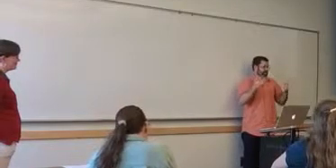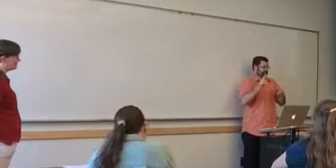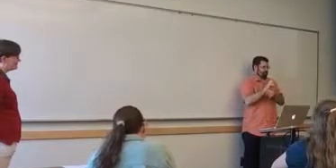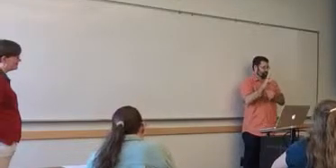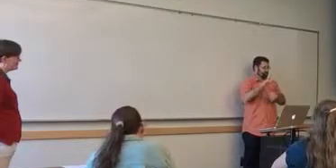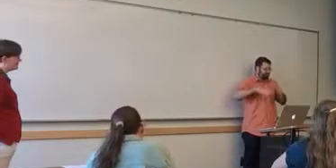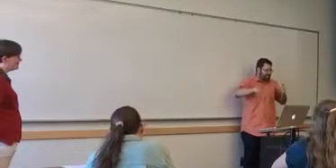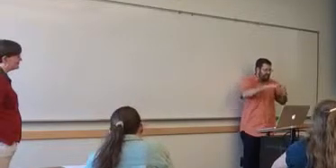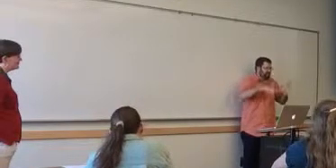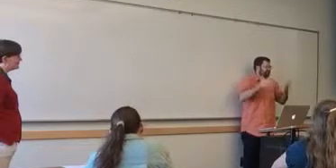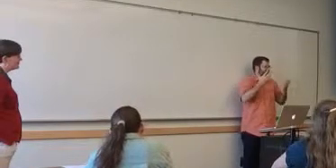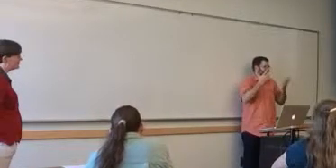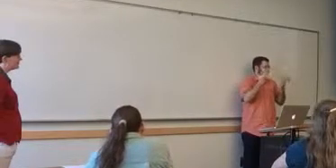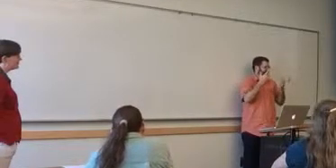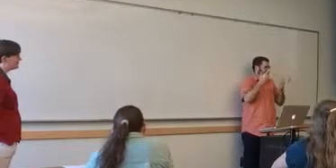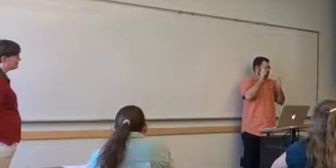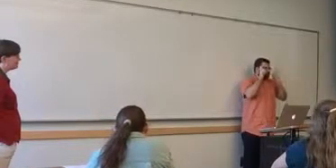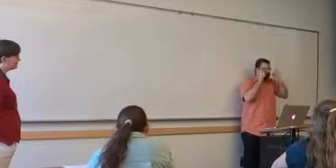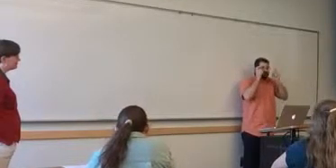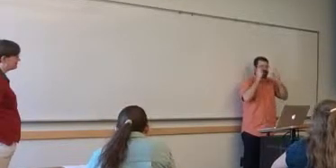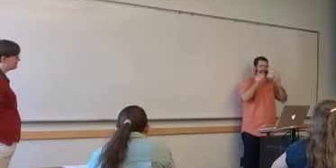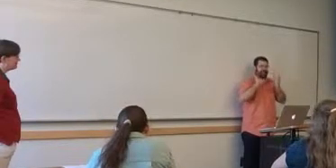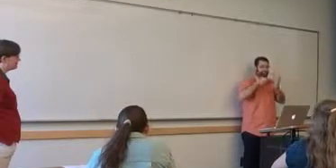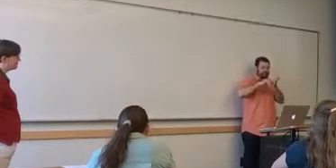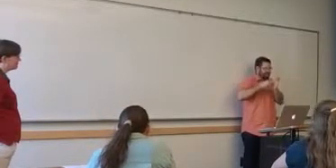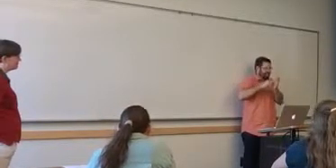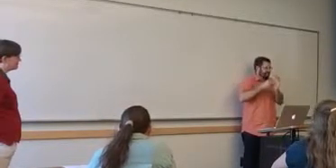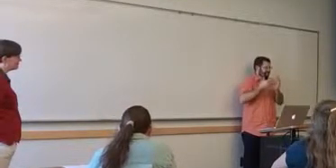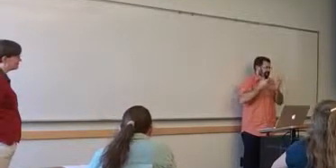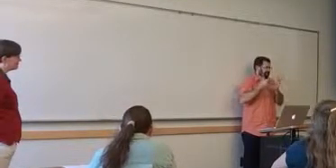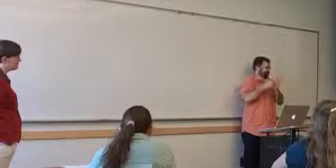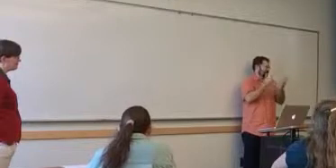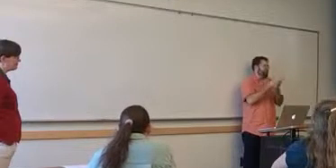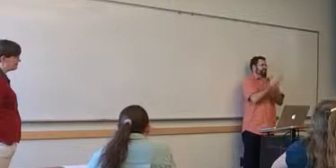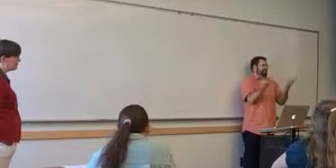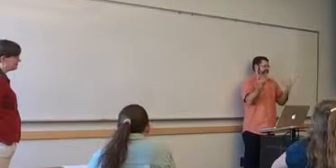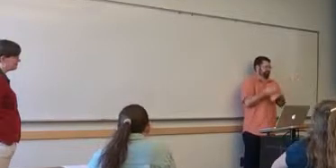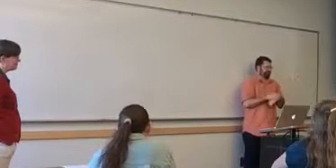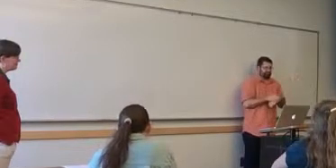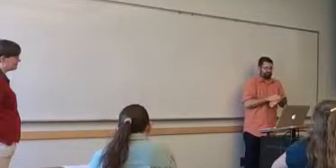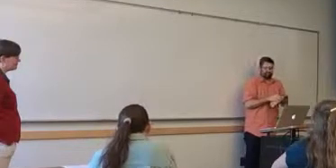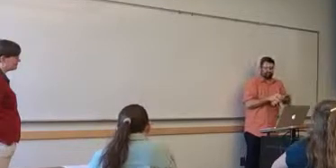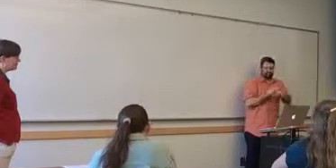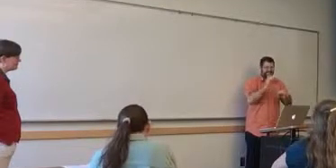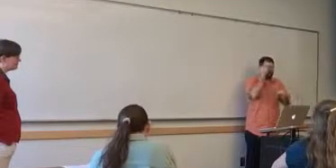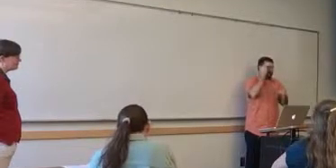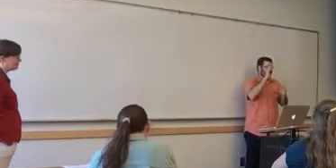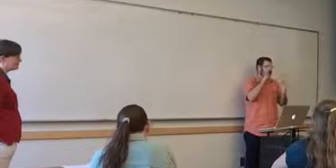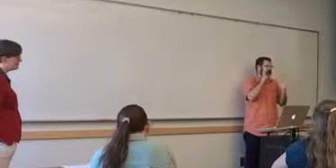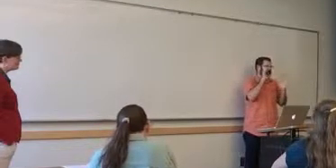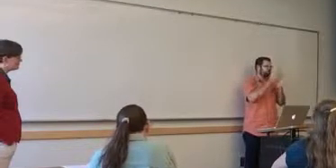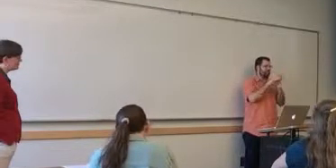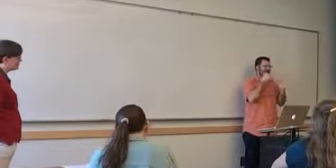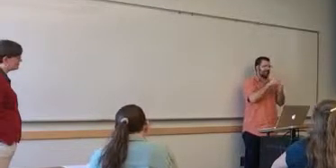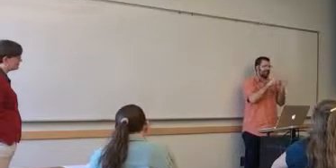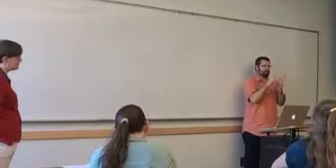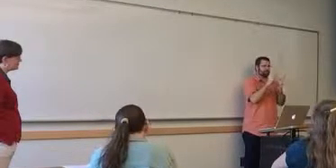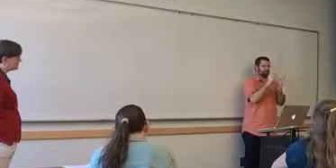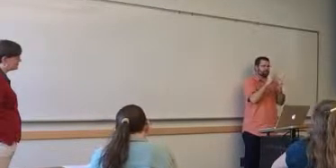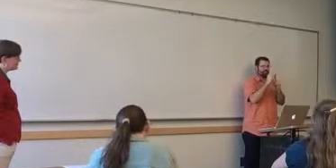natural language use, people will be using the space, they'll be using their facial expressions, they'll be using the meaning and putting it all together. So, you